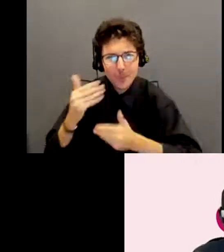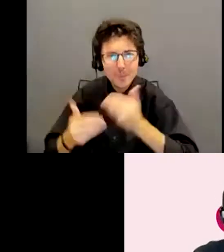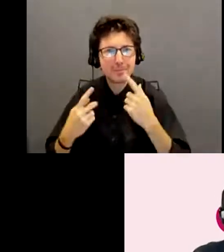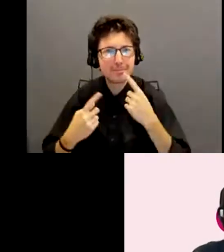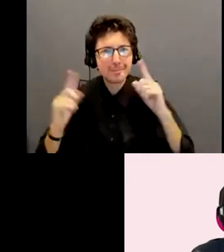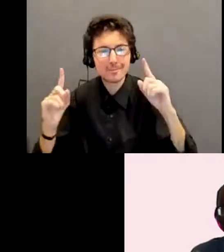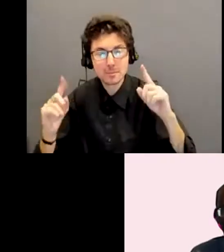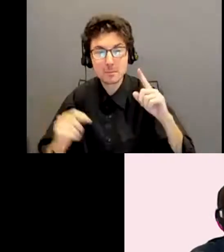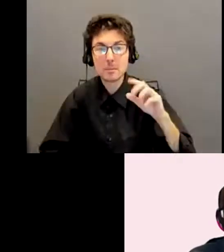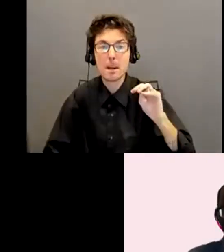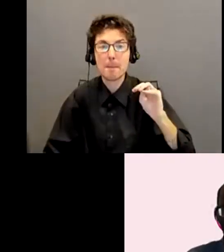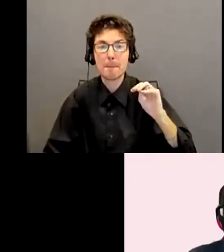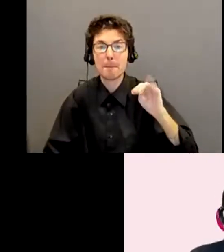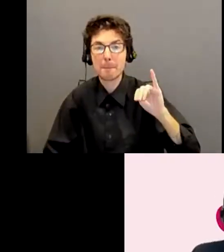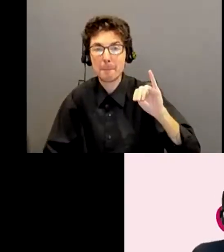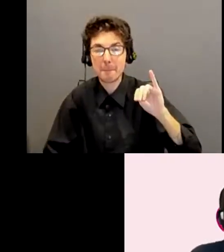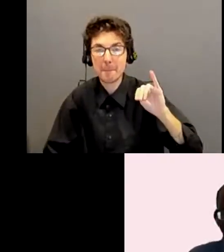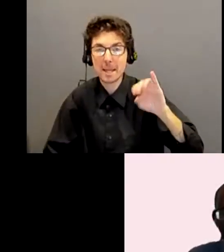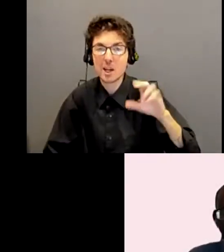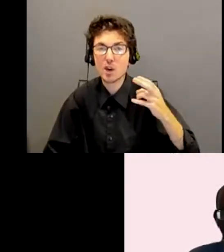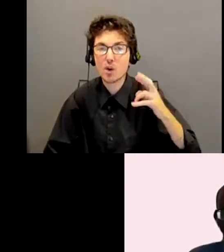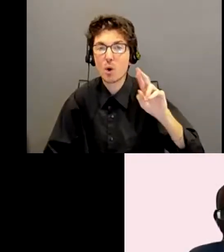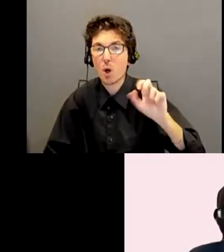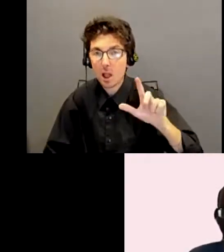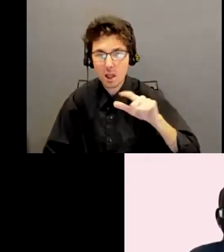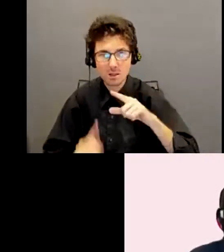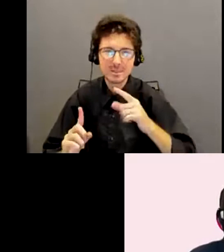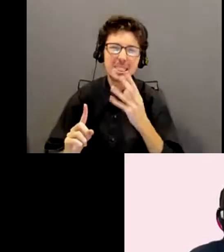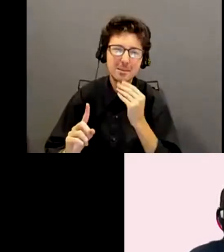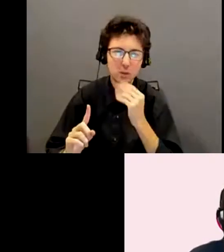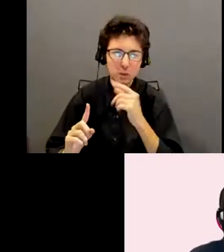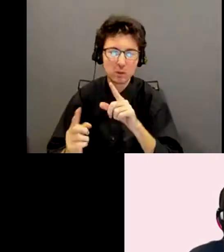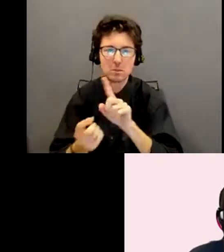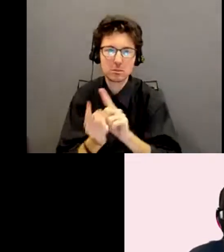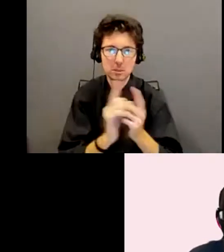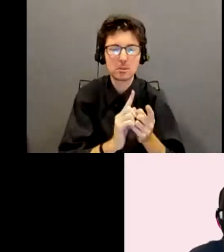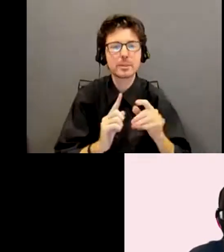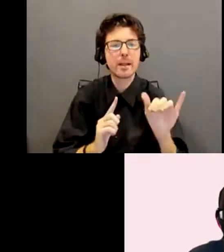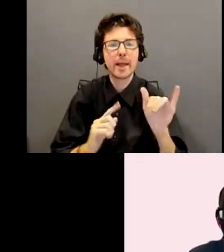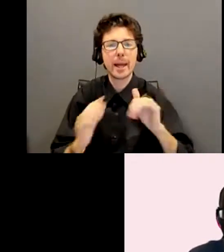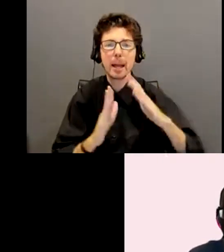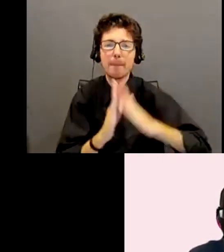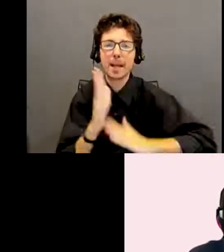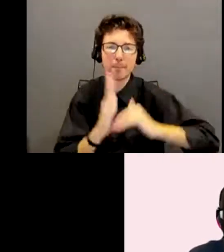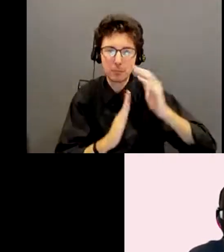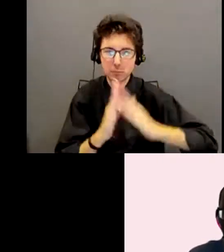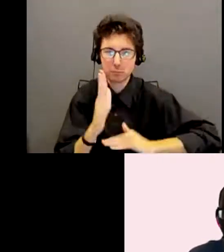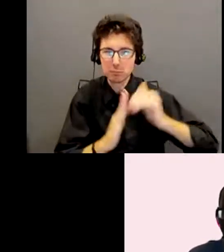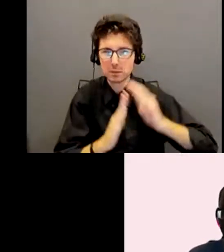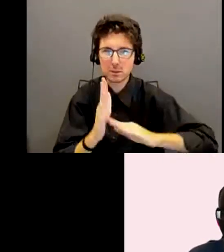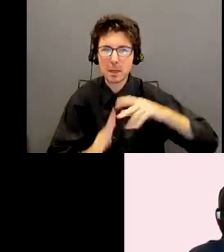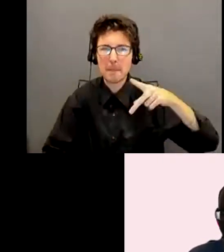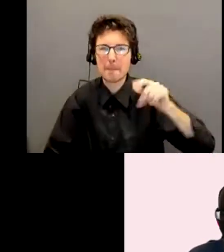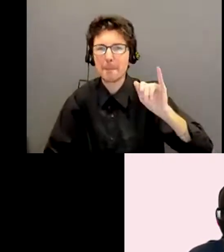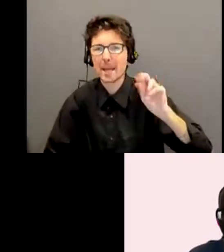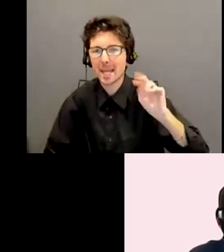of Michol, for who does not speak Hebrew, Michol is like paintbrush in English. We want to give the